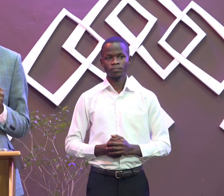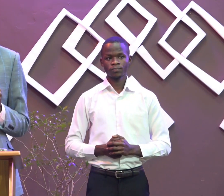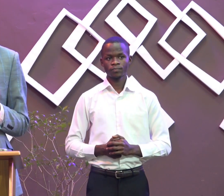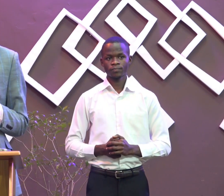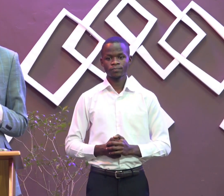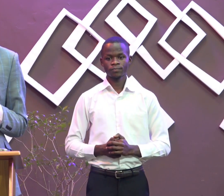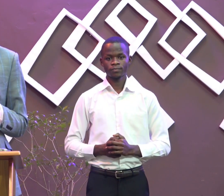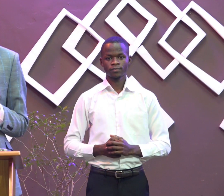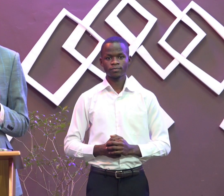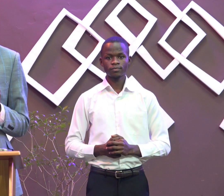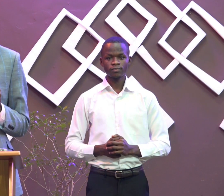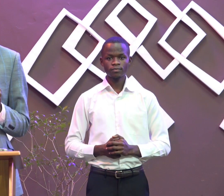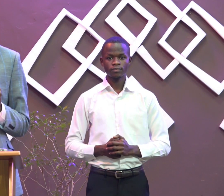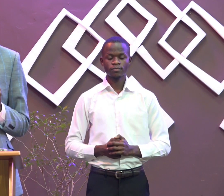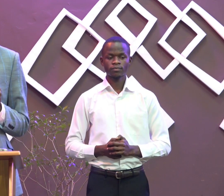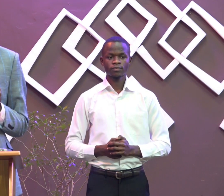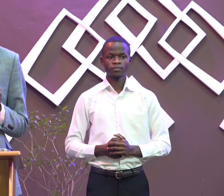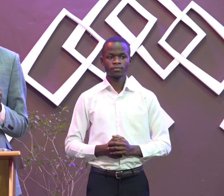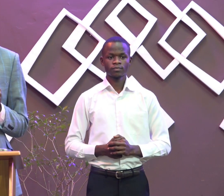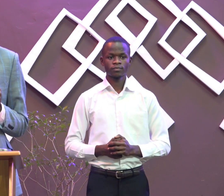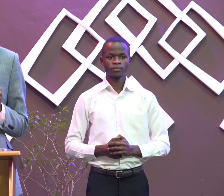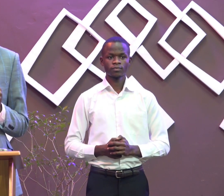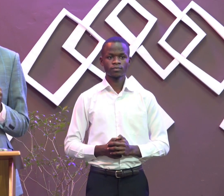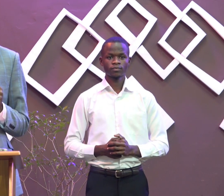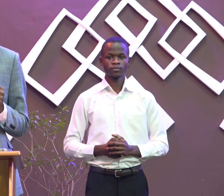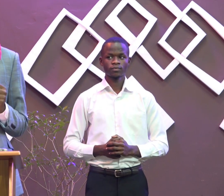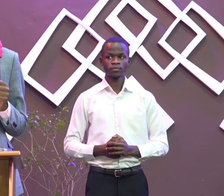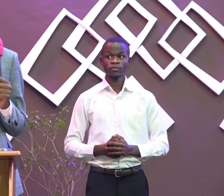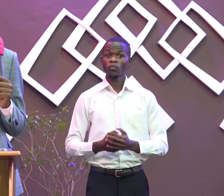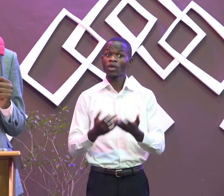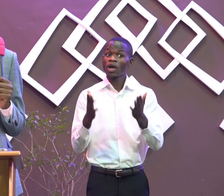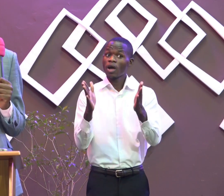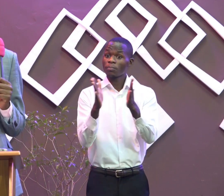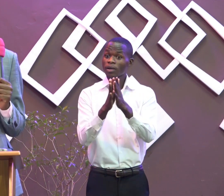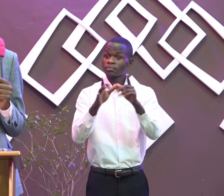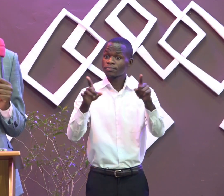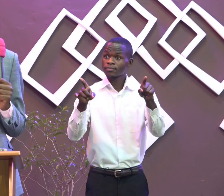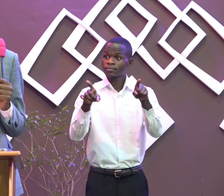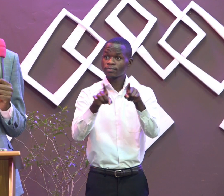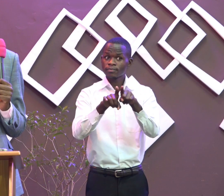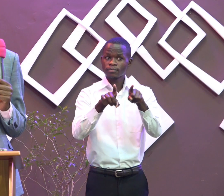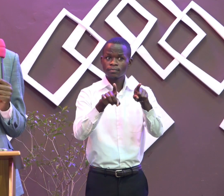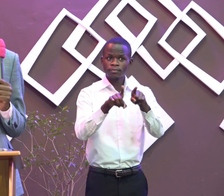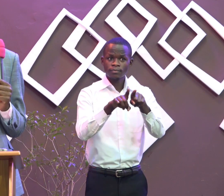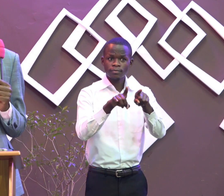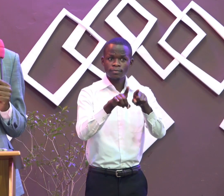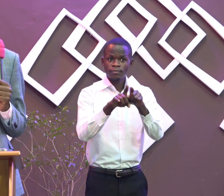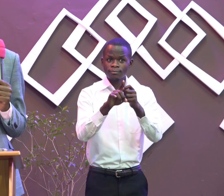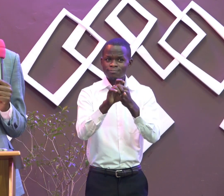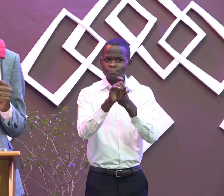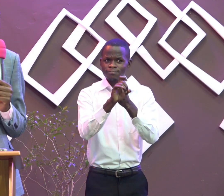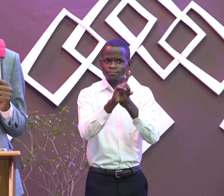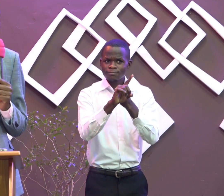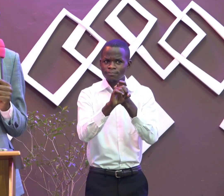away, clean away all the urine. Whenever it would accumulate, they had to remove it. Ate n'obusirikale obubeera wansi mu toyi